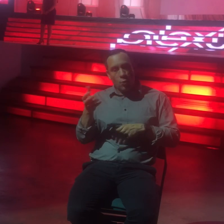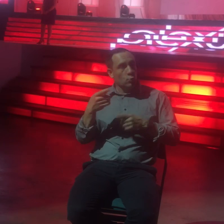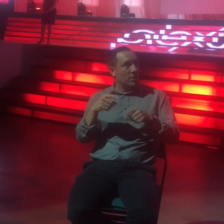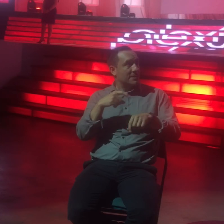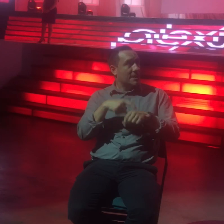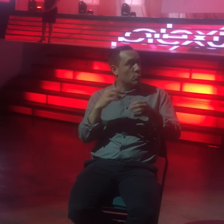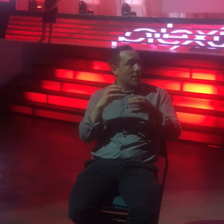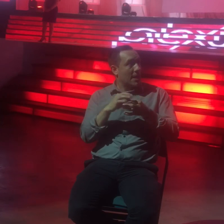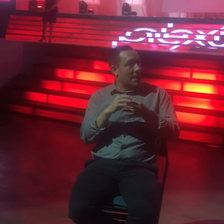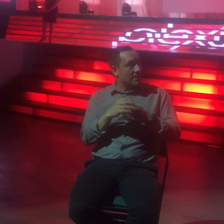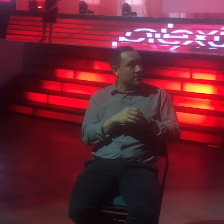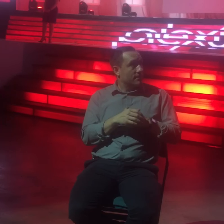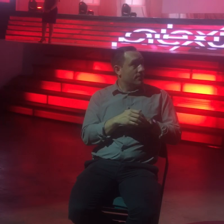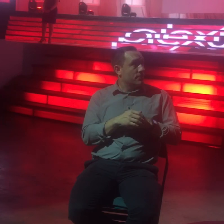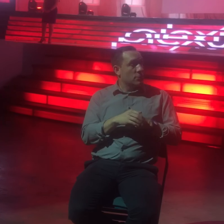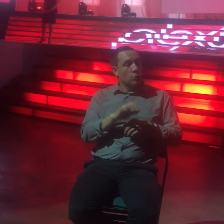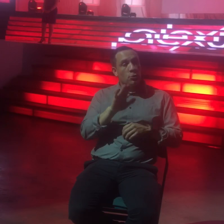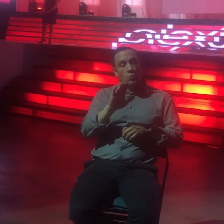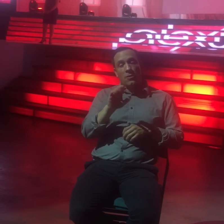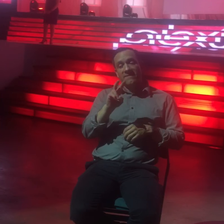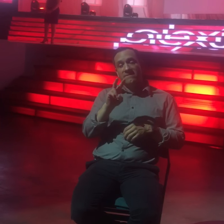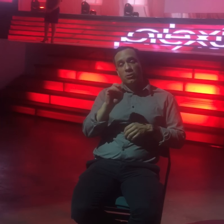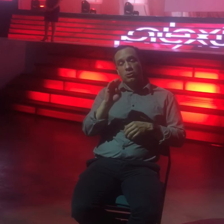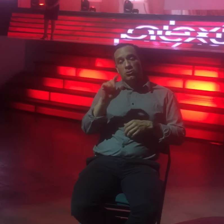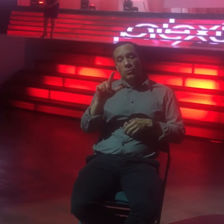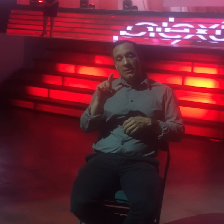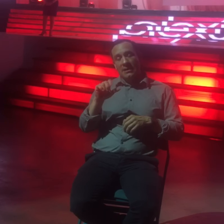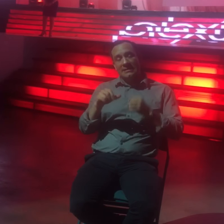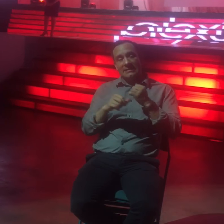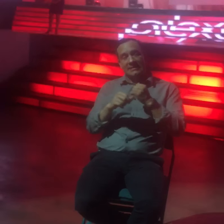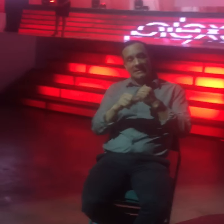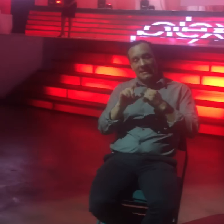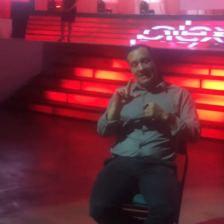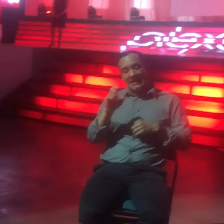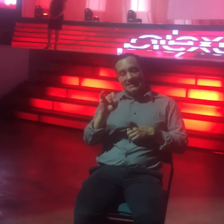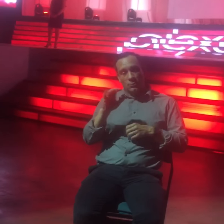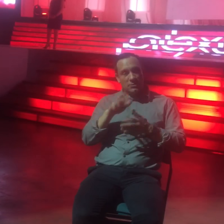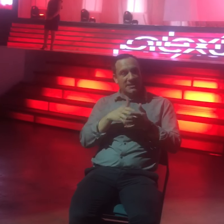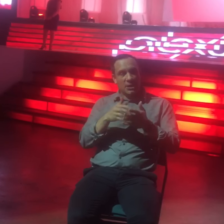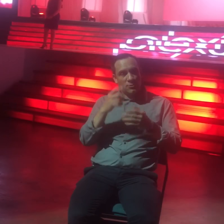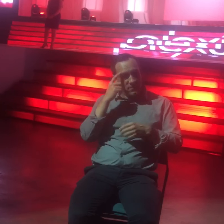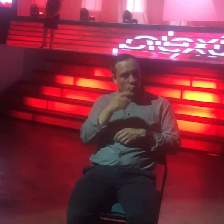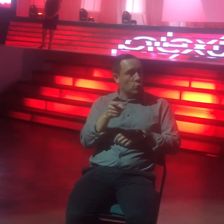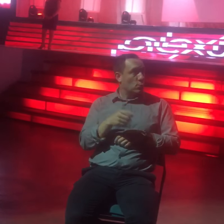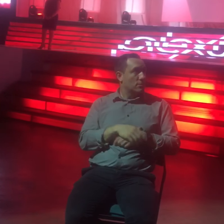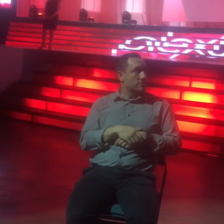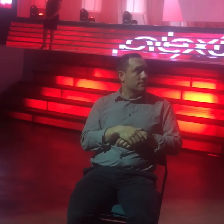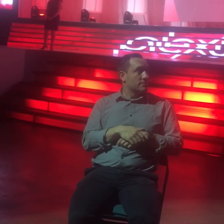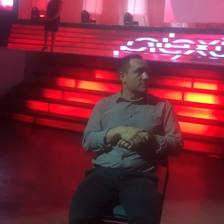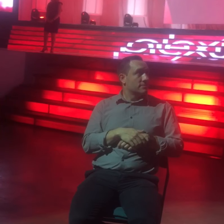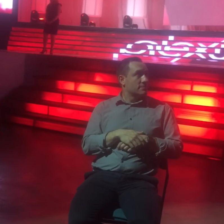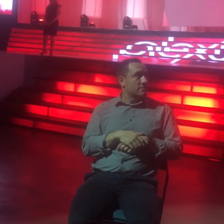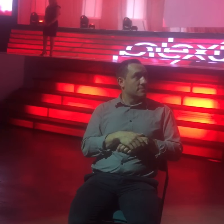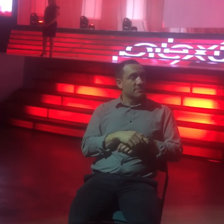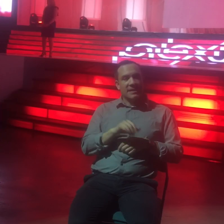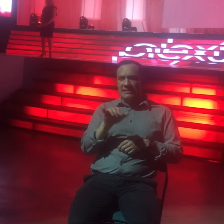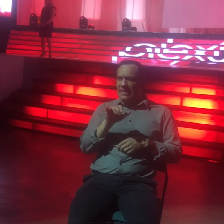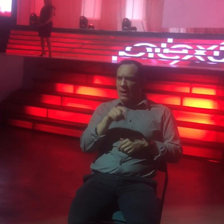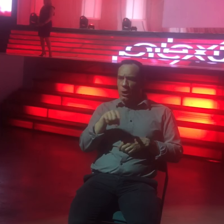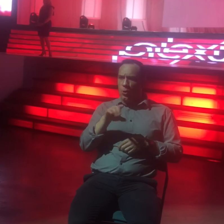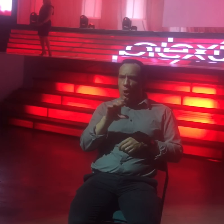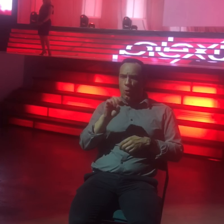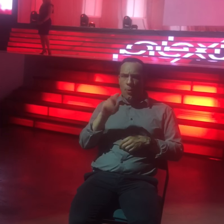personally. Your virtual assistant, LEXI, will do the scheduling for you. It's as if you were a corporate executive with an assistant